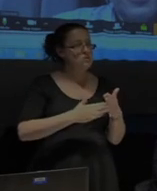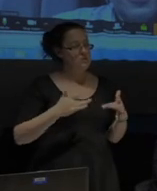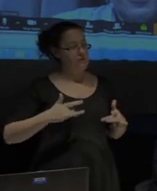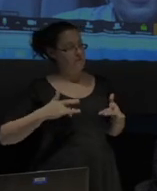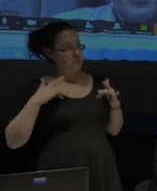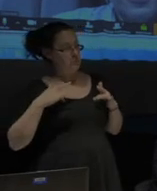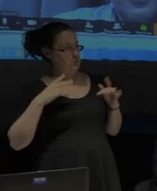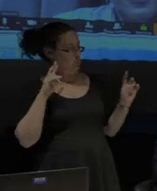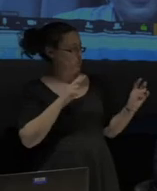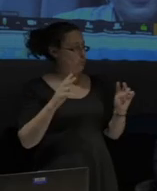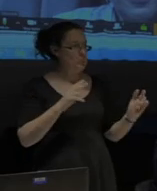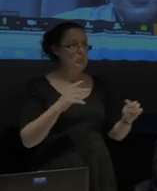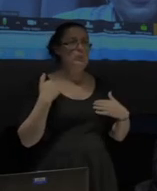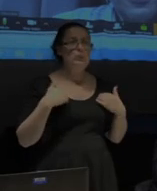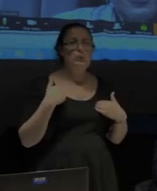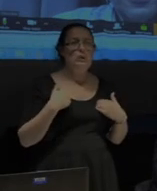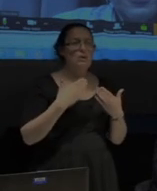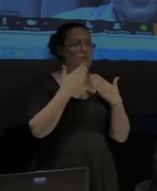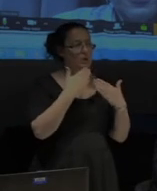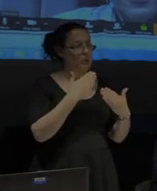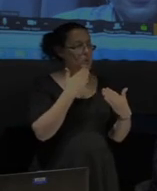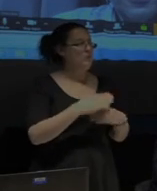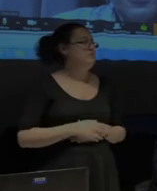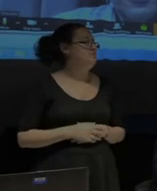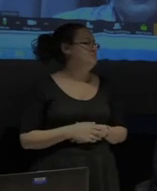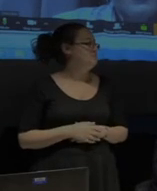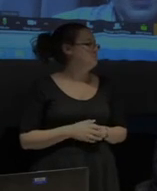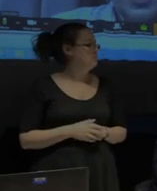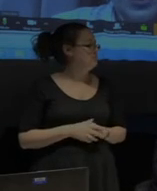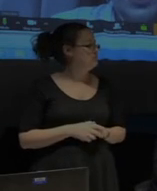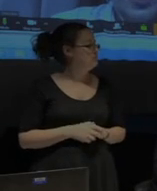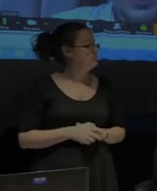perspectives. So to all of you, thank you very much. All right.